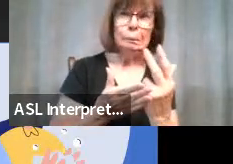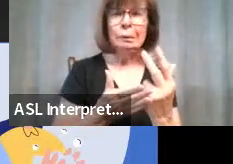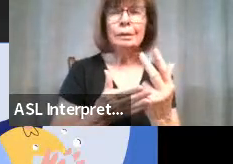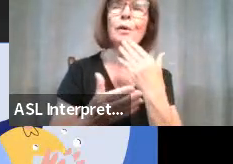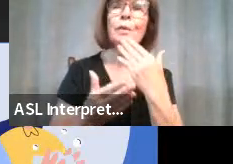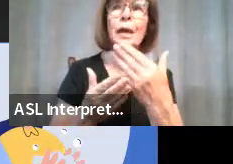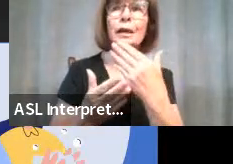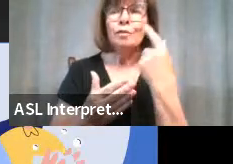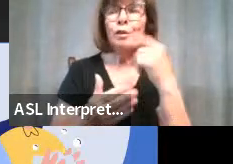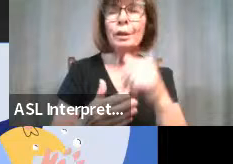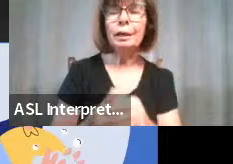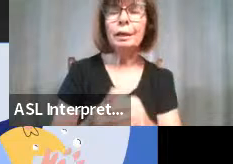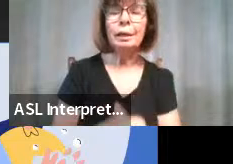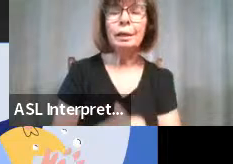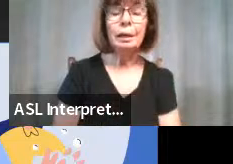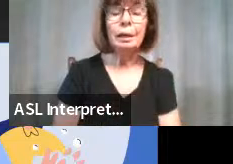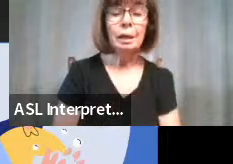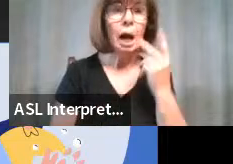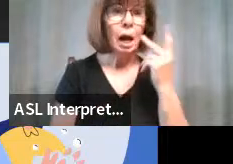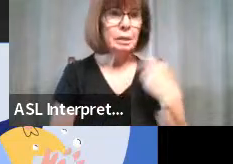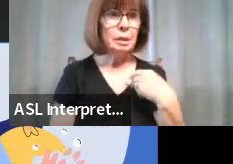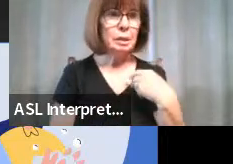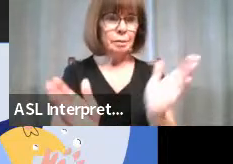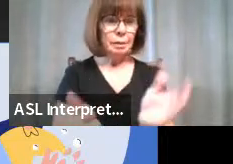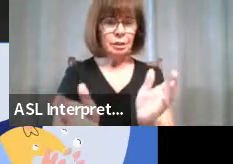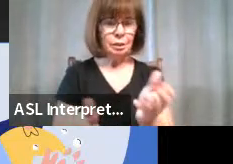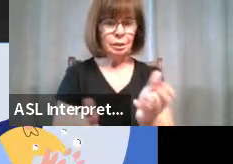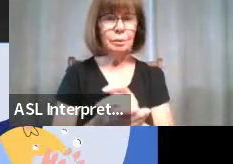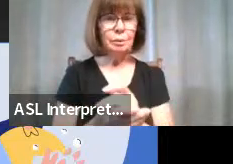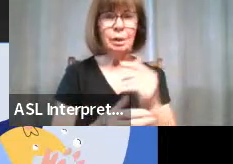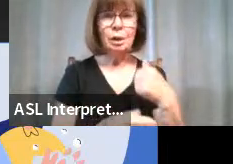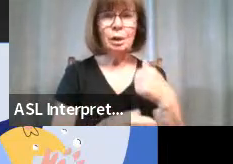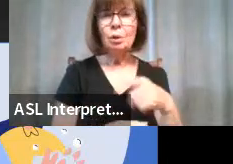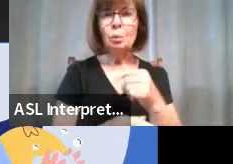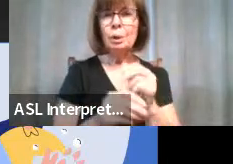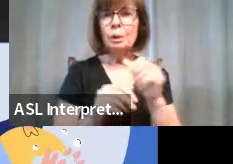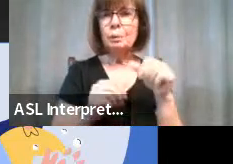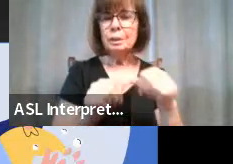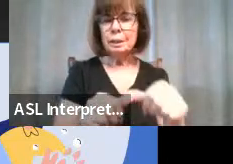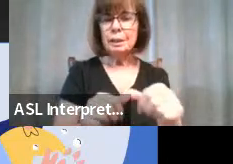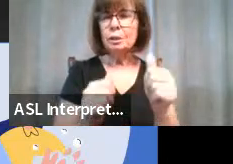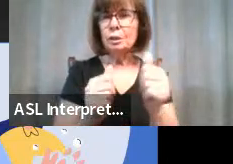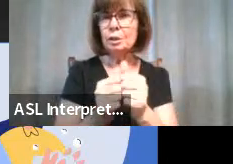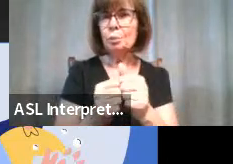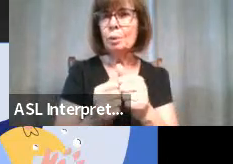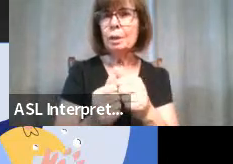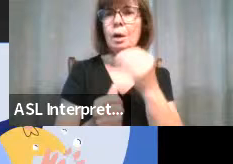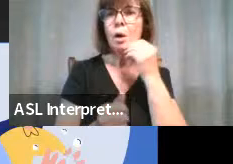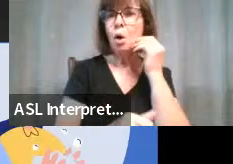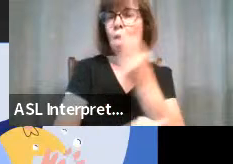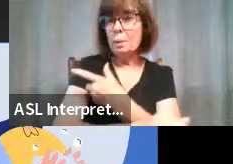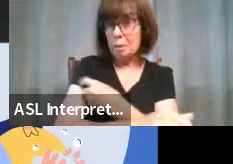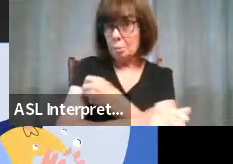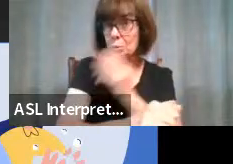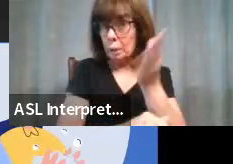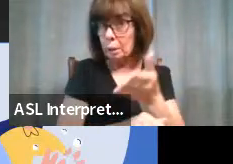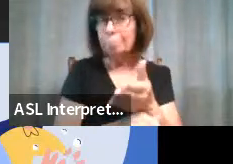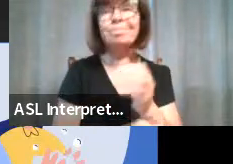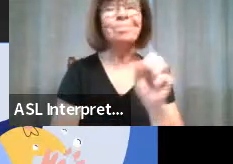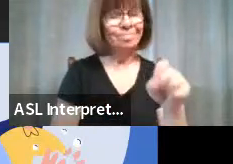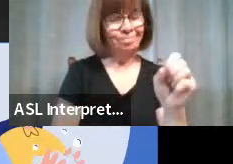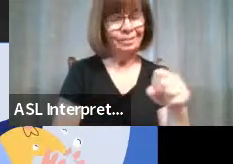that. I saw a question in the chat, will we be continuing with the home vaccination? We will be continuing with home